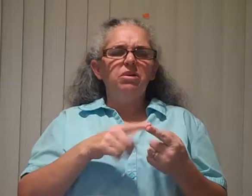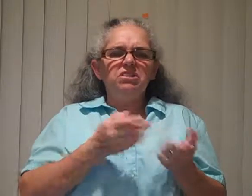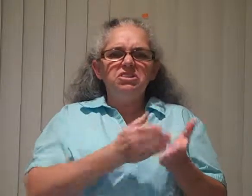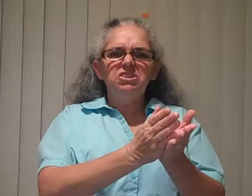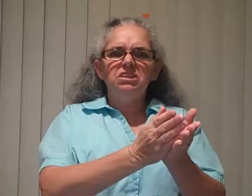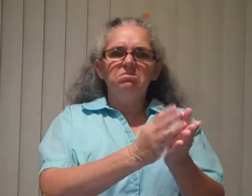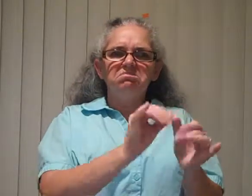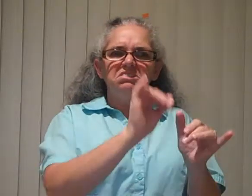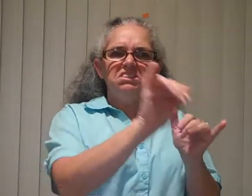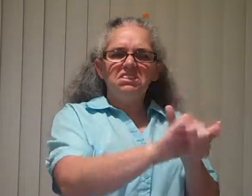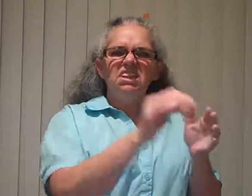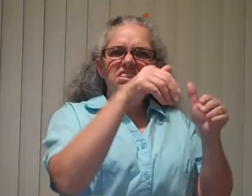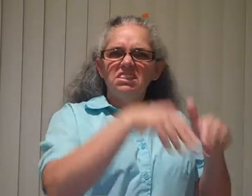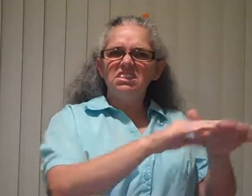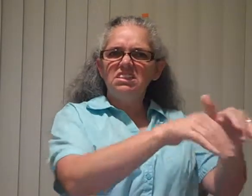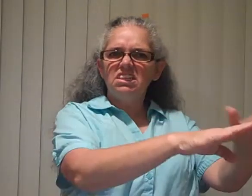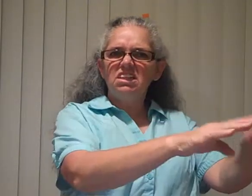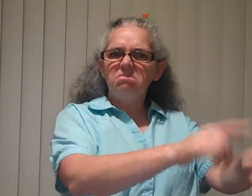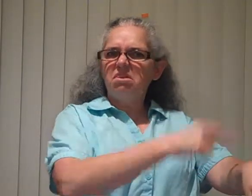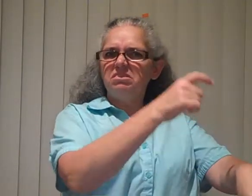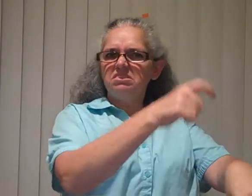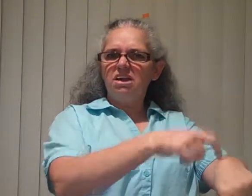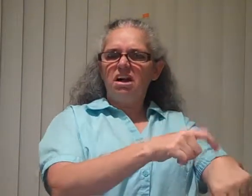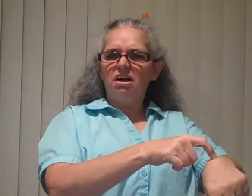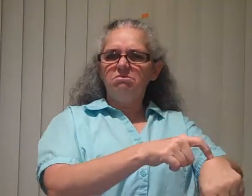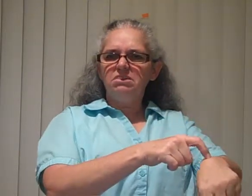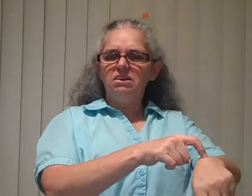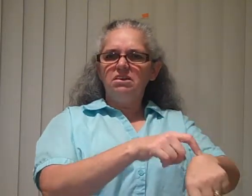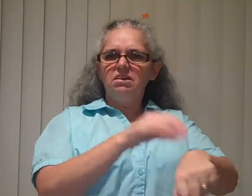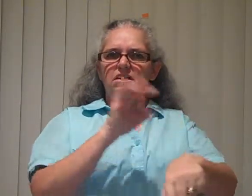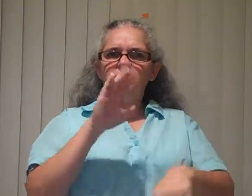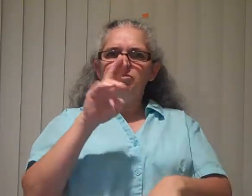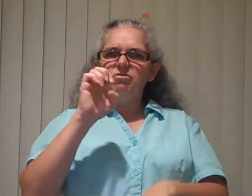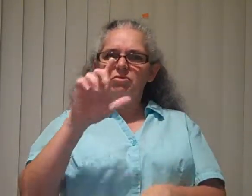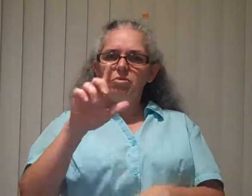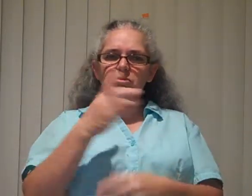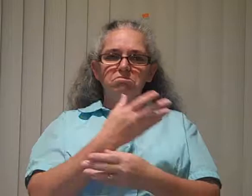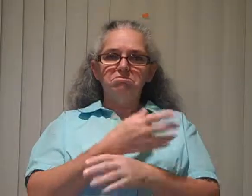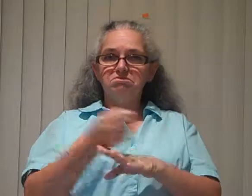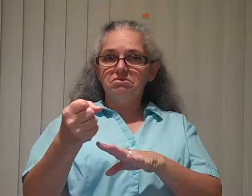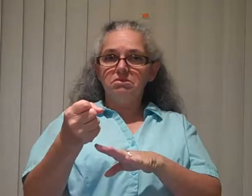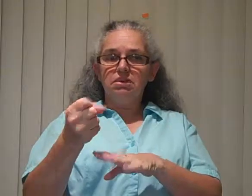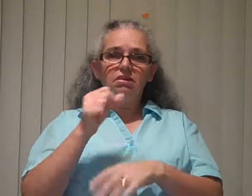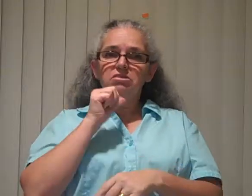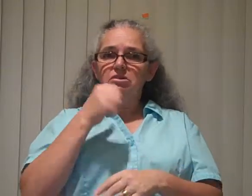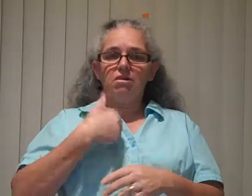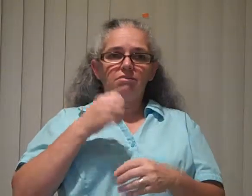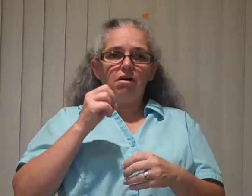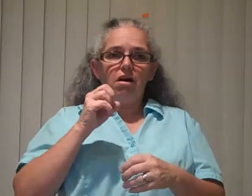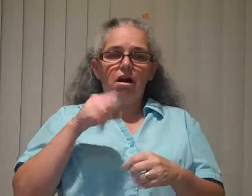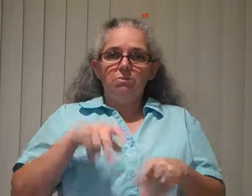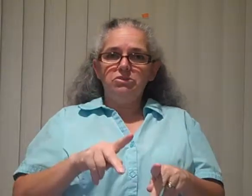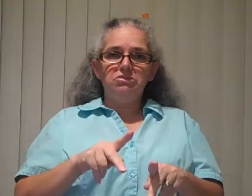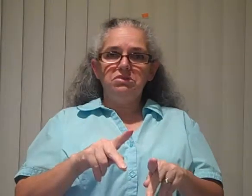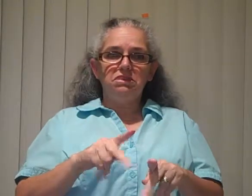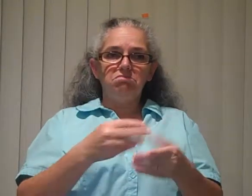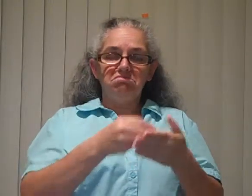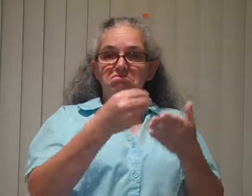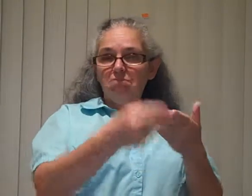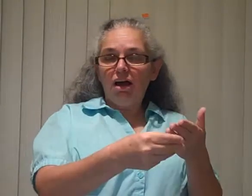running out of fuel, you're not always near a port and have the opportunity to refuel. So what they have is something that's called underway replenishment.